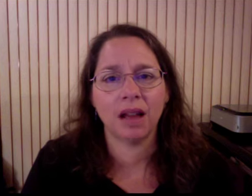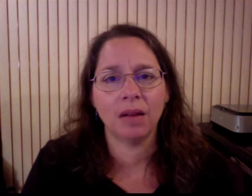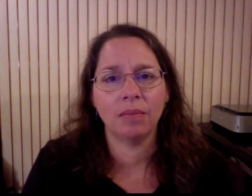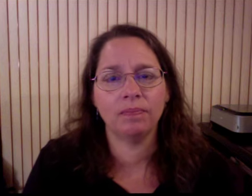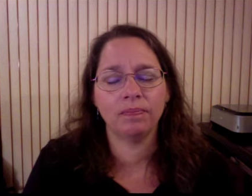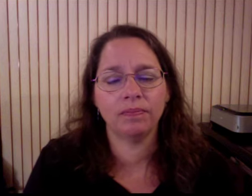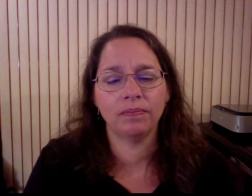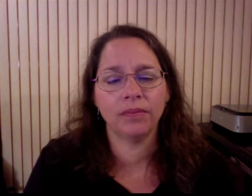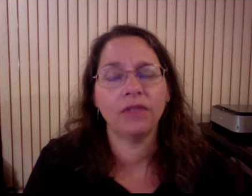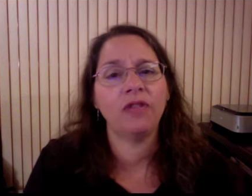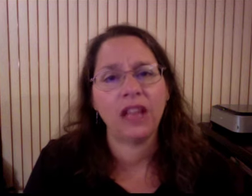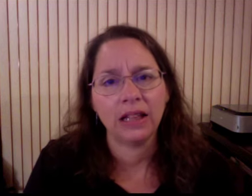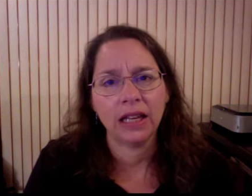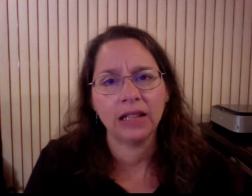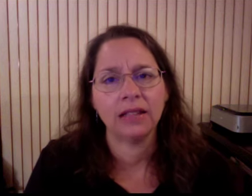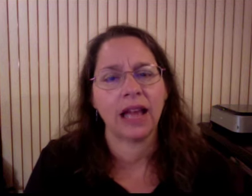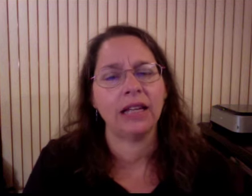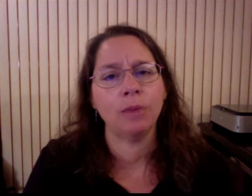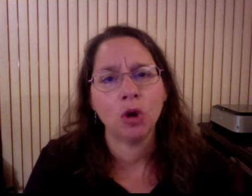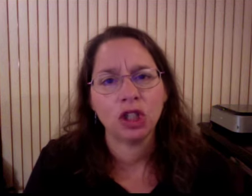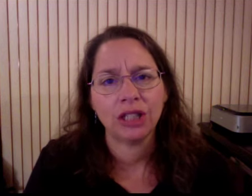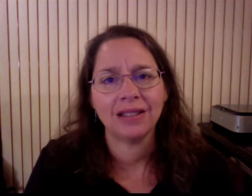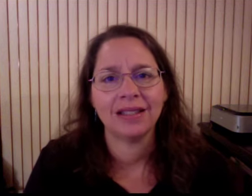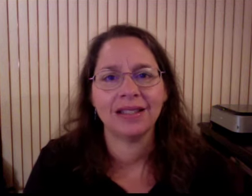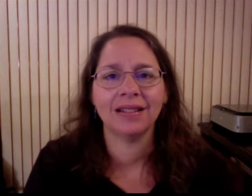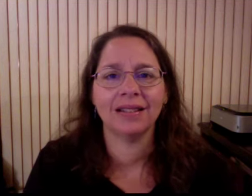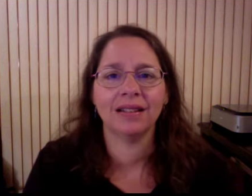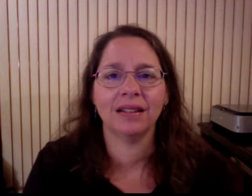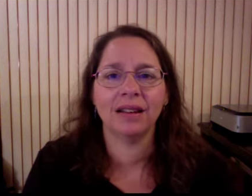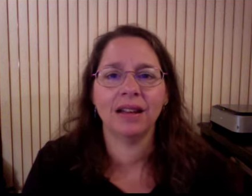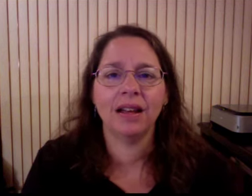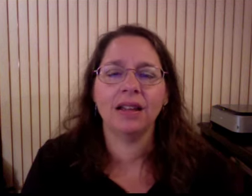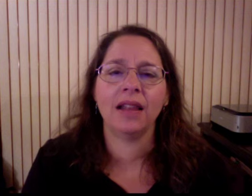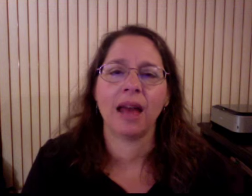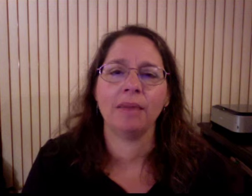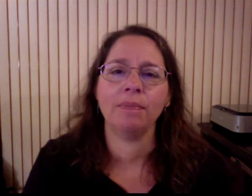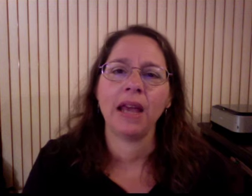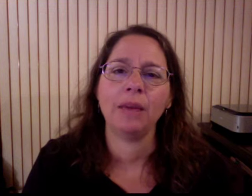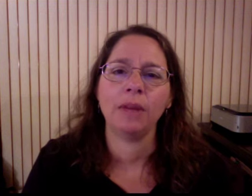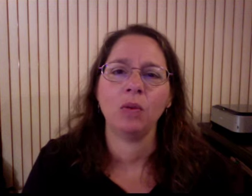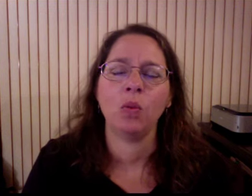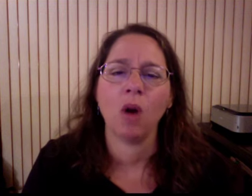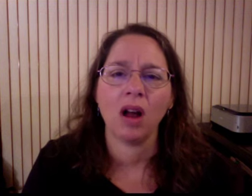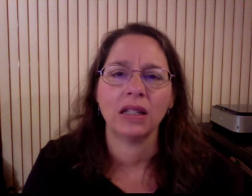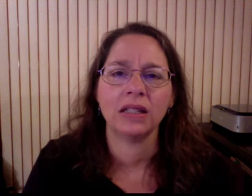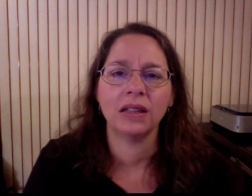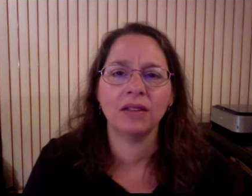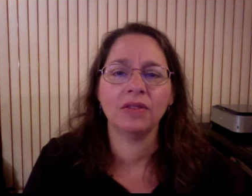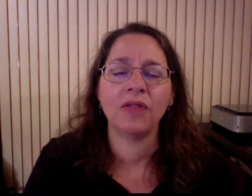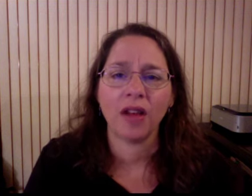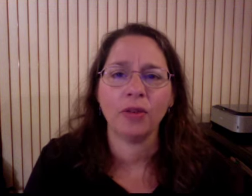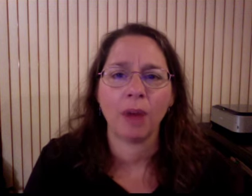some feelings and emotions that make me want Father